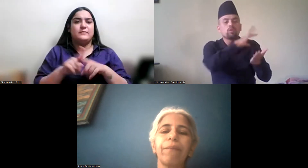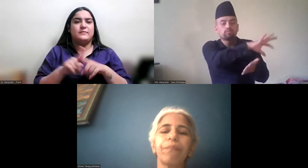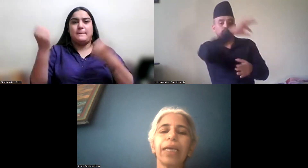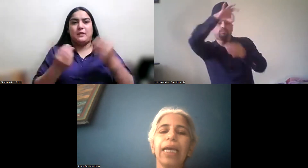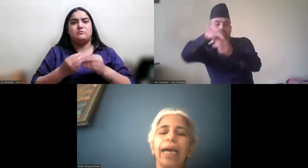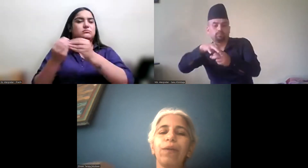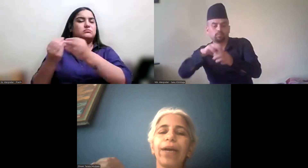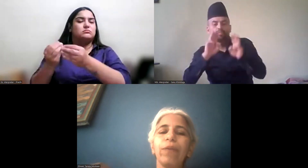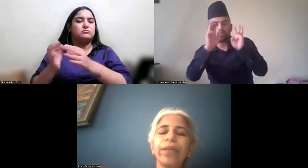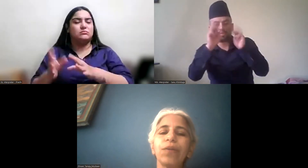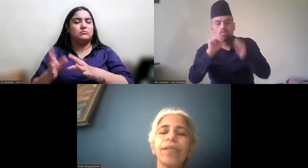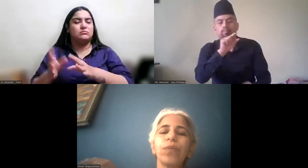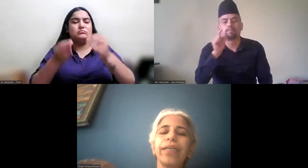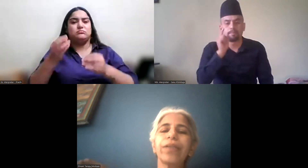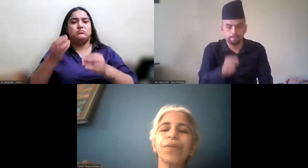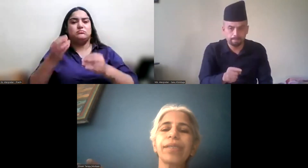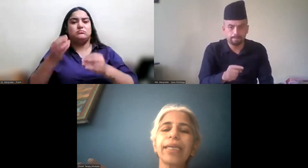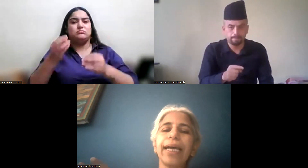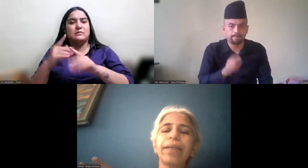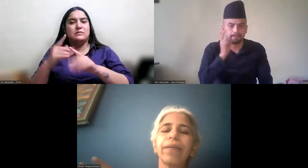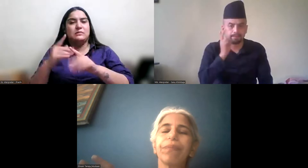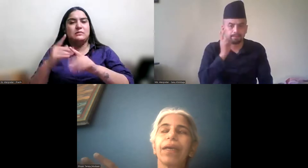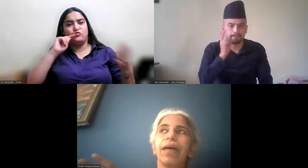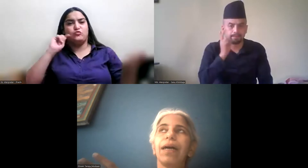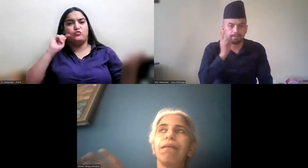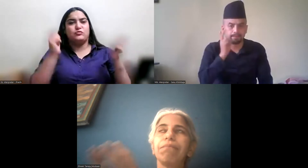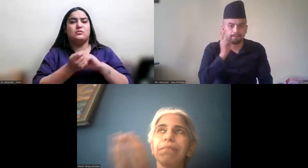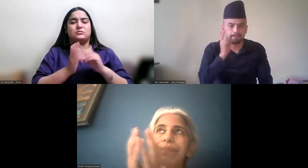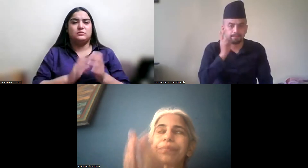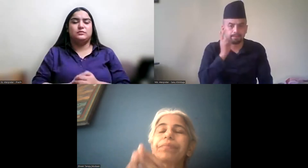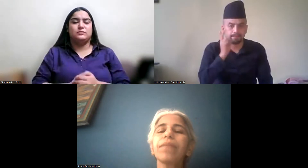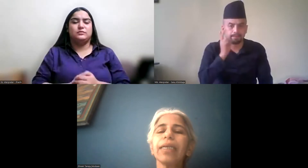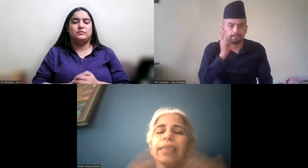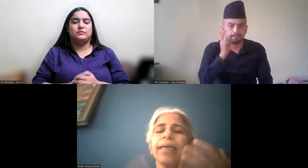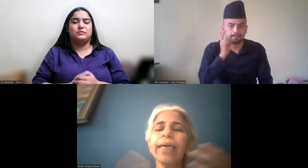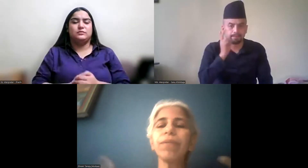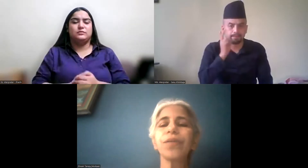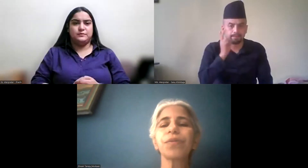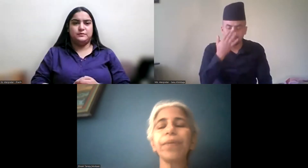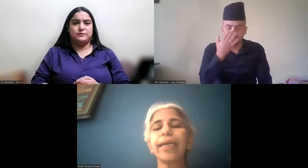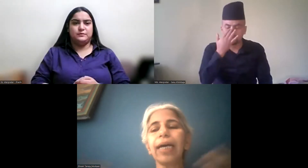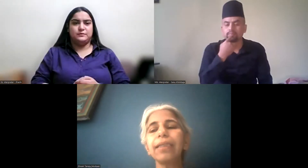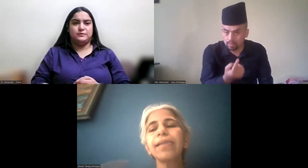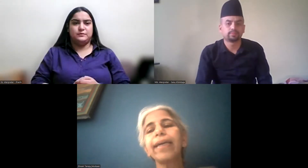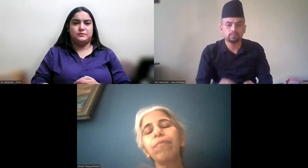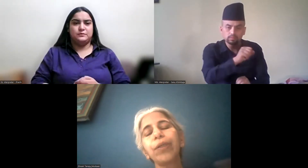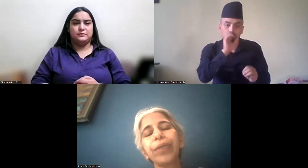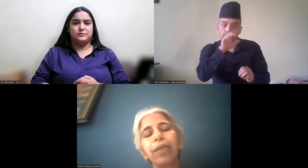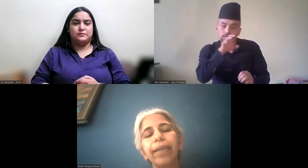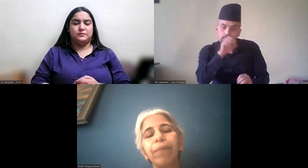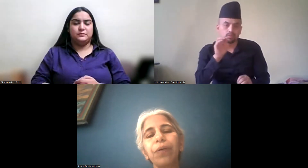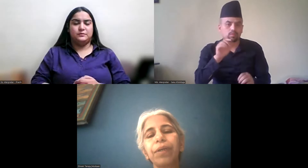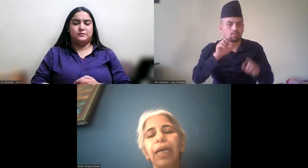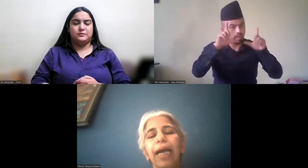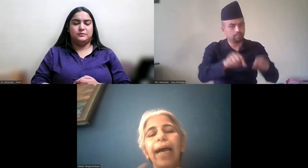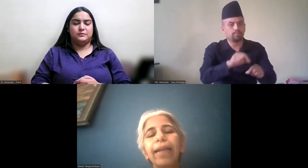them? And while we do this, we need to see that they are able to speak and others are able to hear them